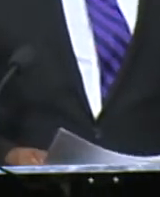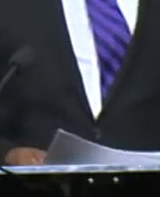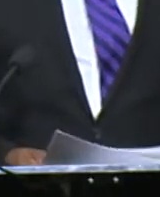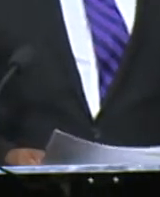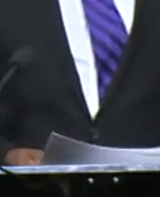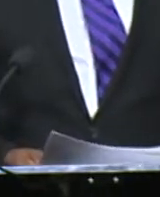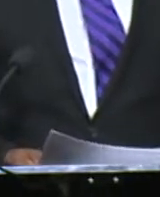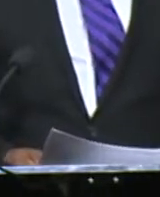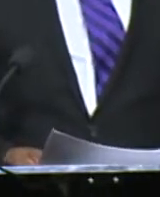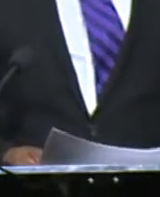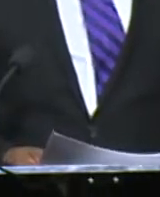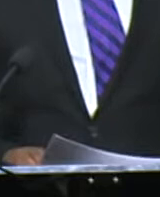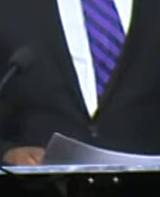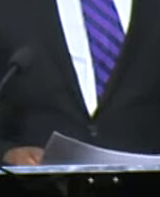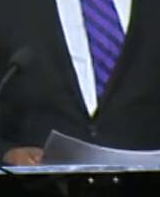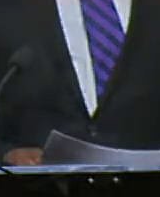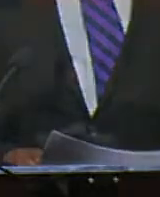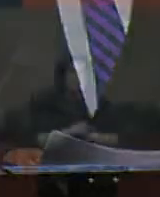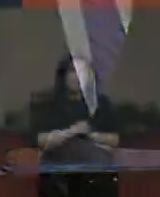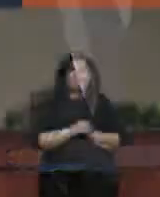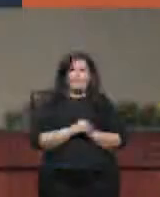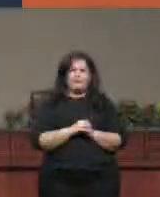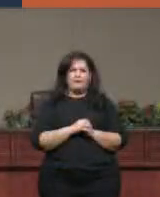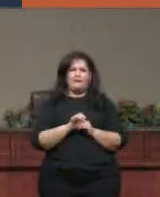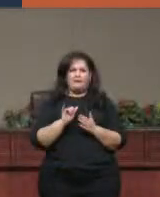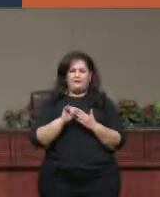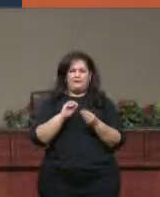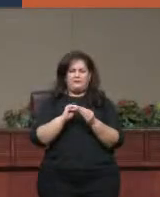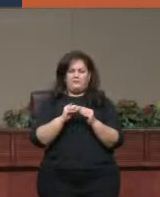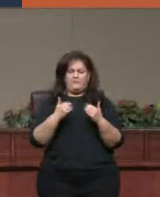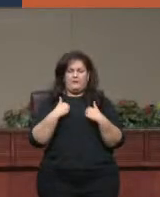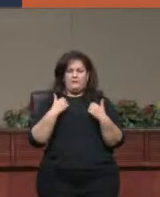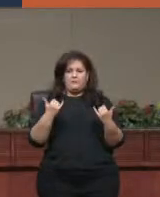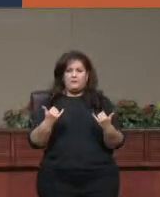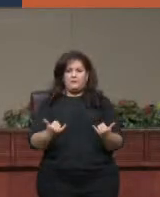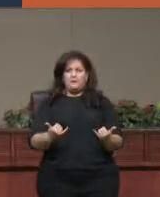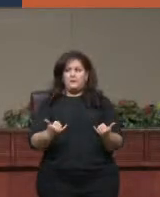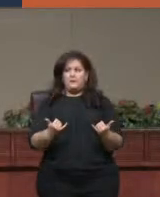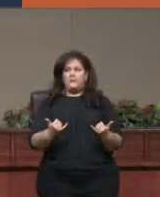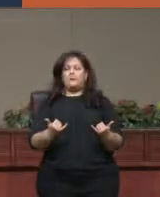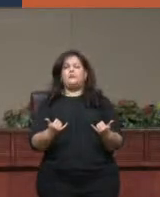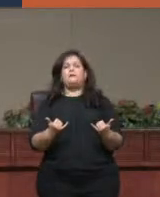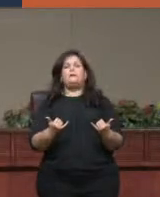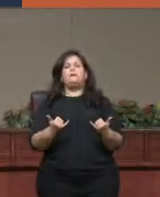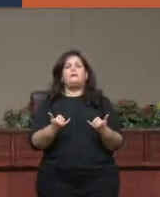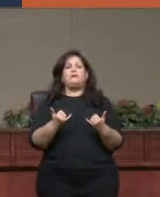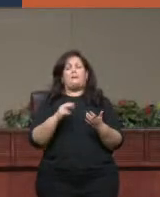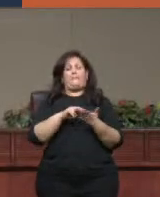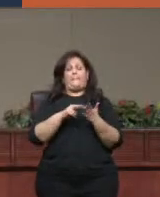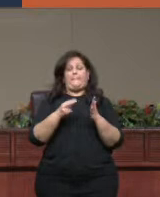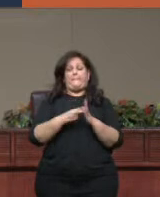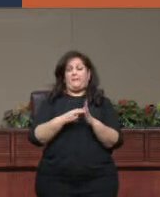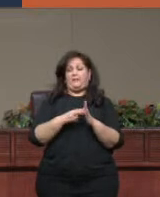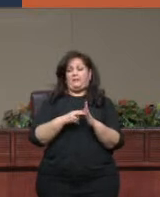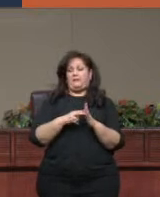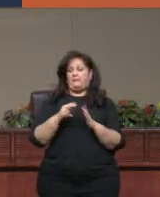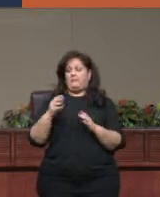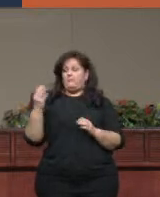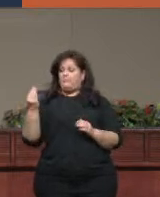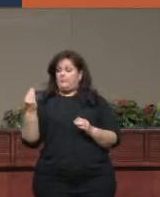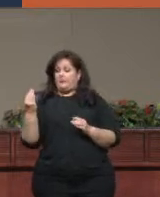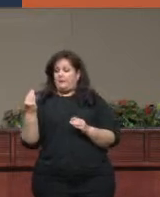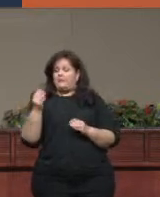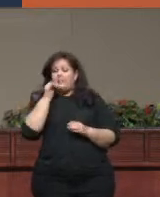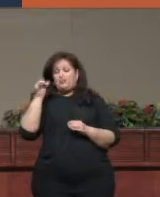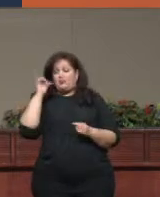45,941 cases is what I have at this point. That's an increase of 200 cases since